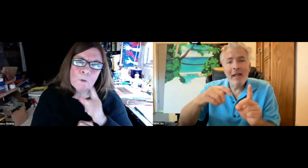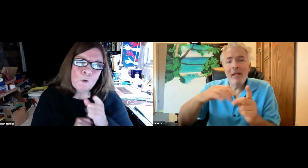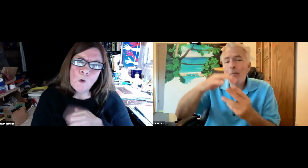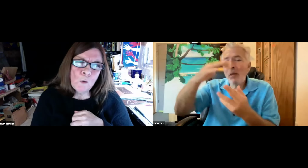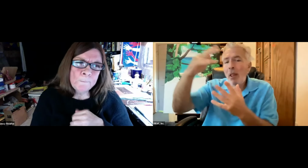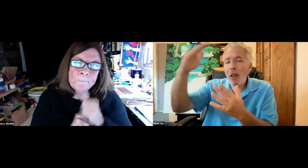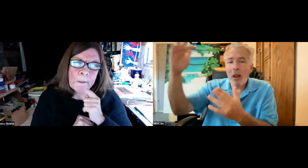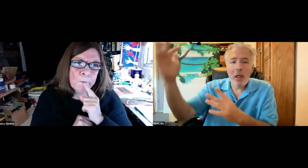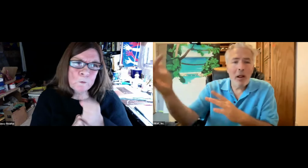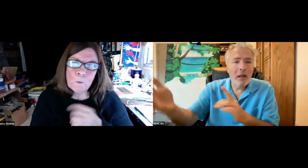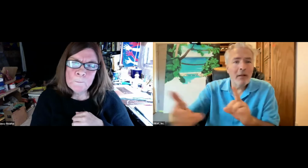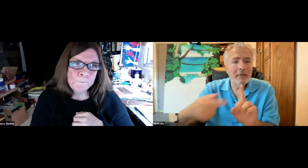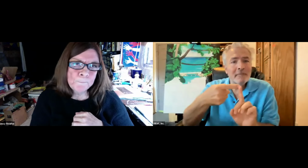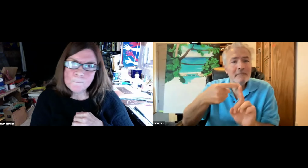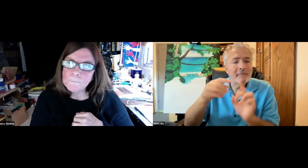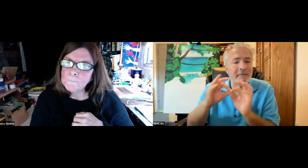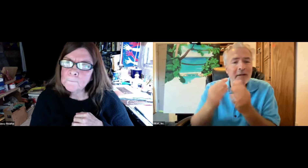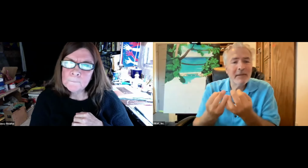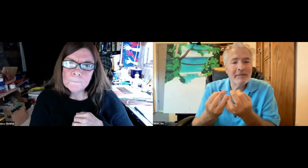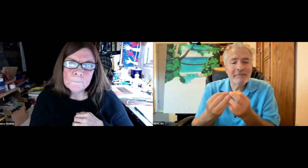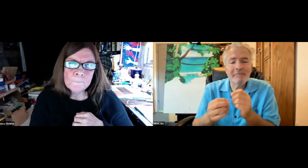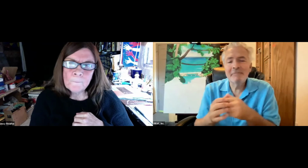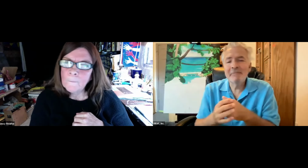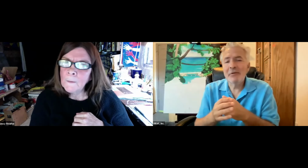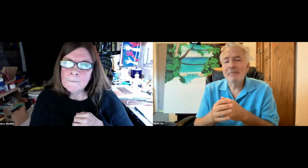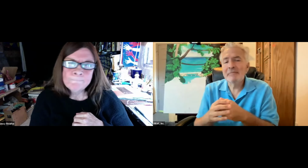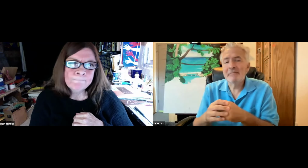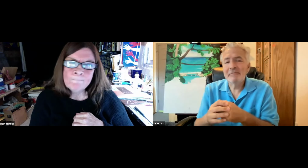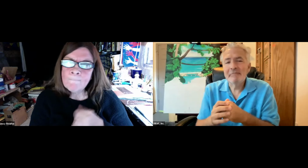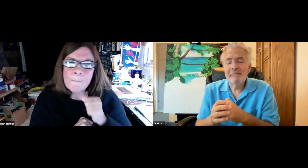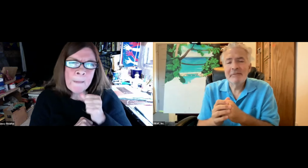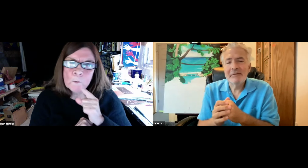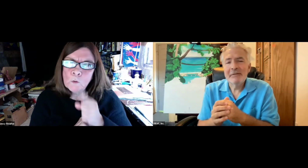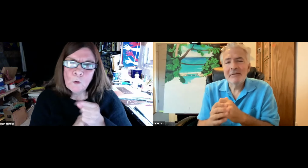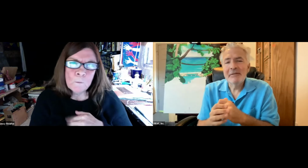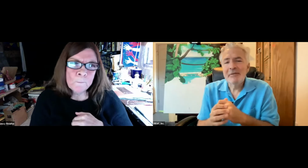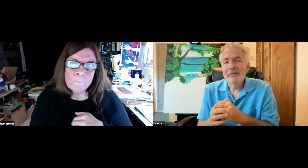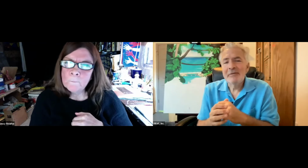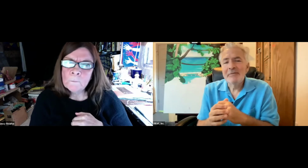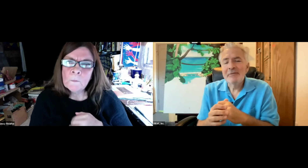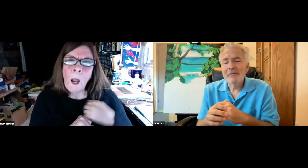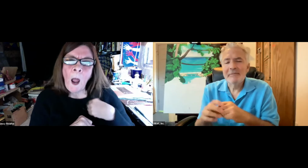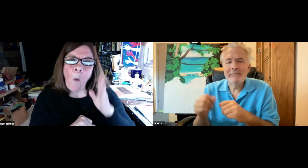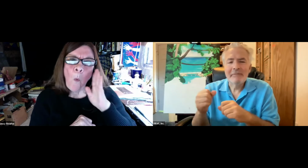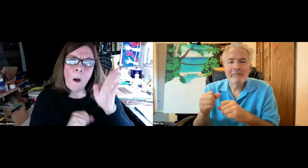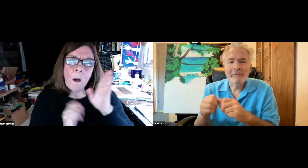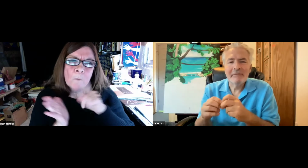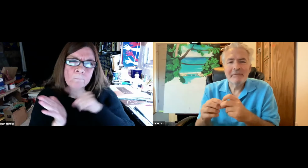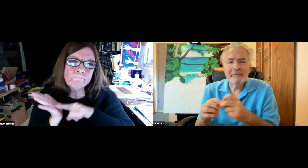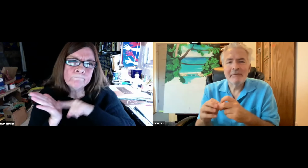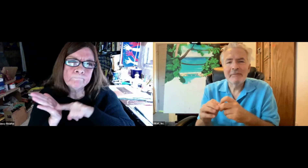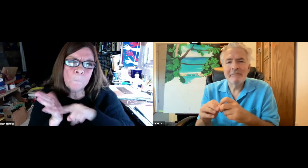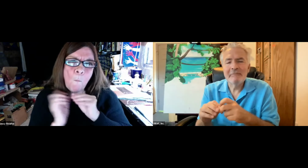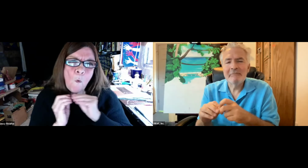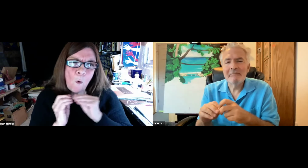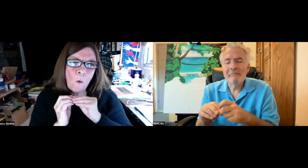Do you know? I know he was taken away from his father. But was he ever reconnected with them? I'm not really sure, to